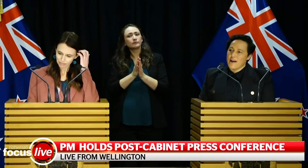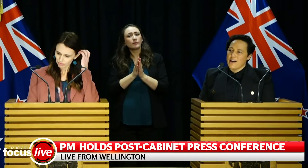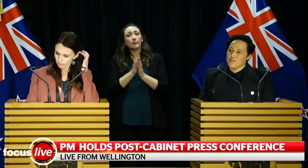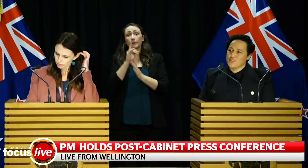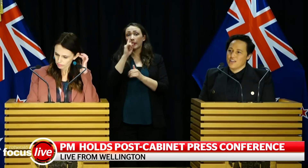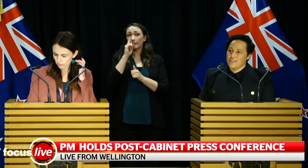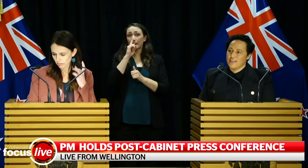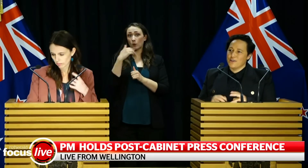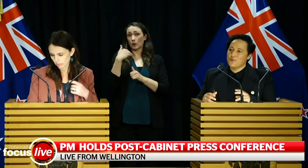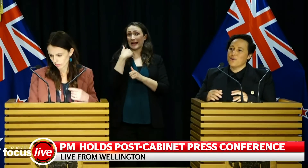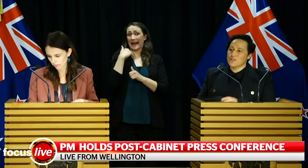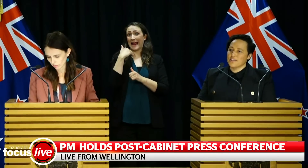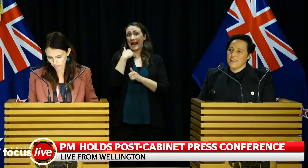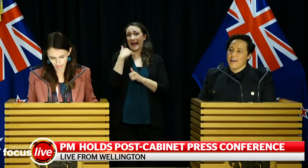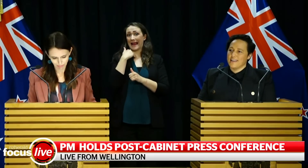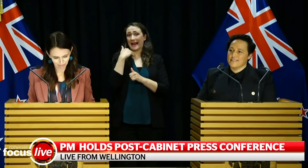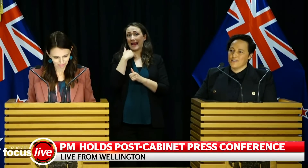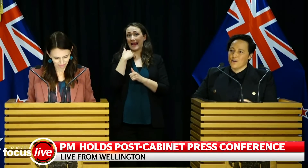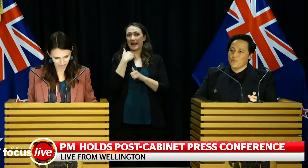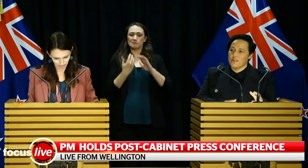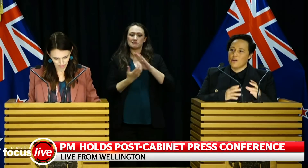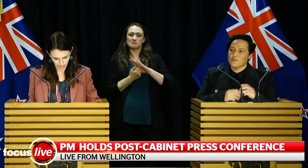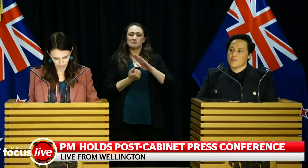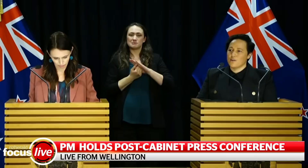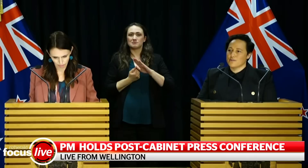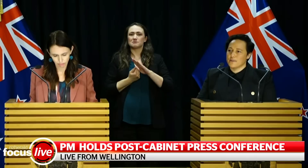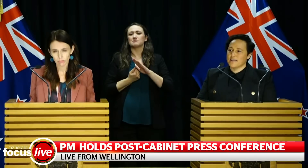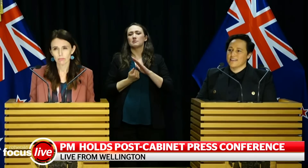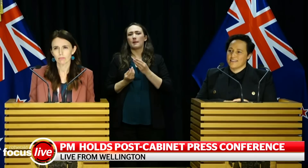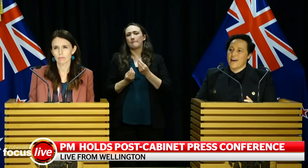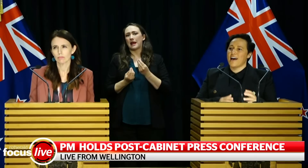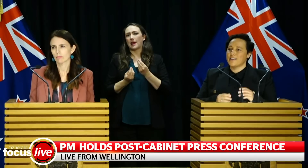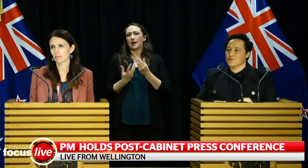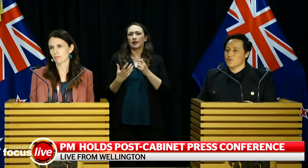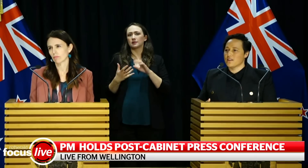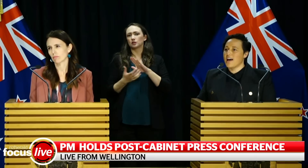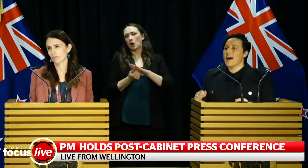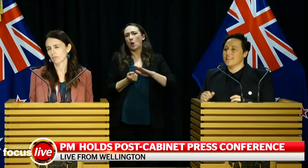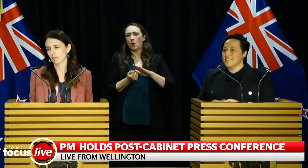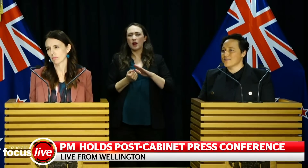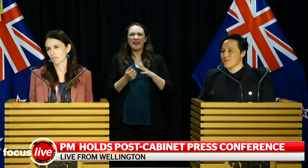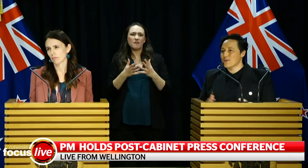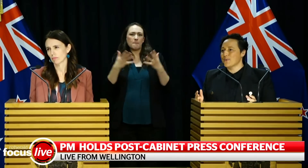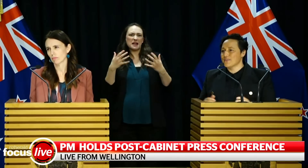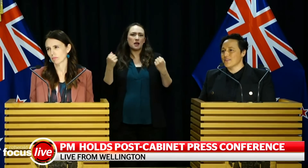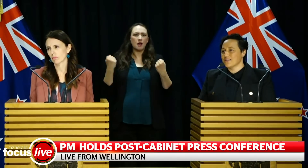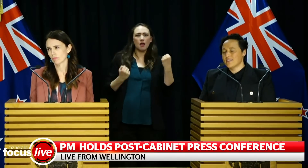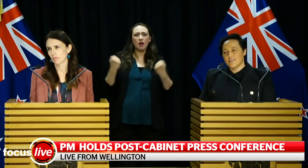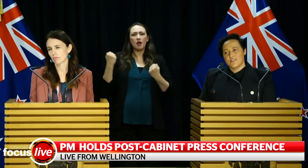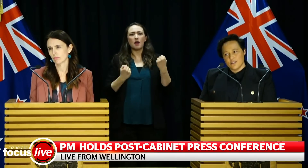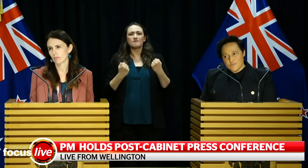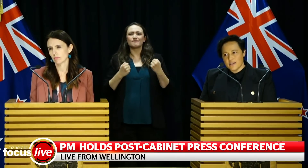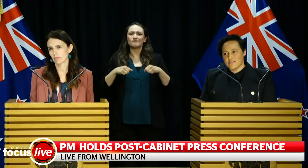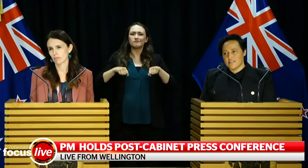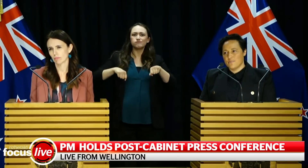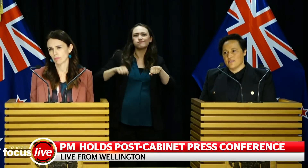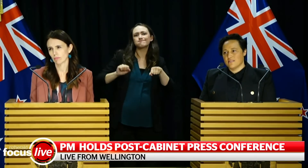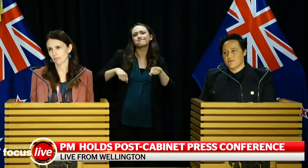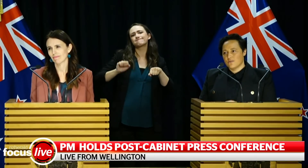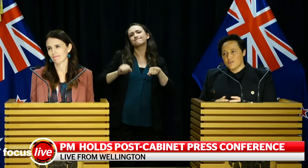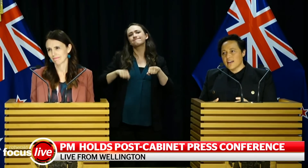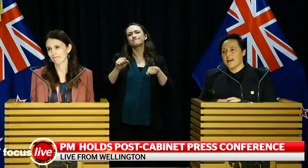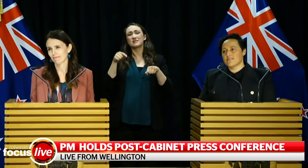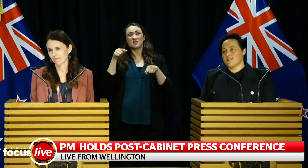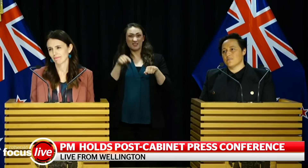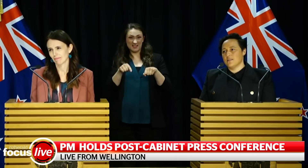driving around in the ill-gotten gains, whether those big cars or the Harleys or whatnot, those bikes are